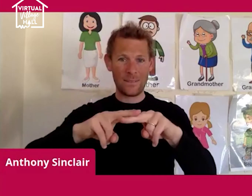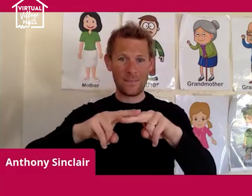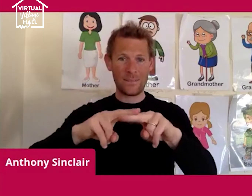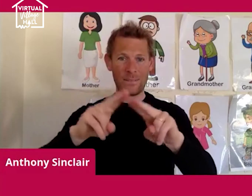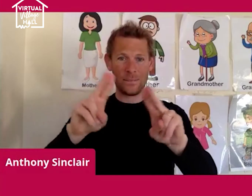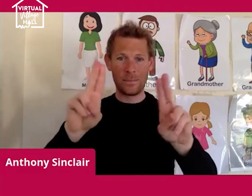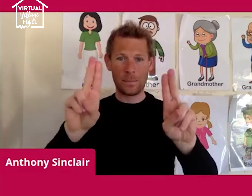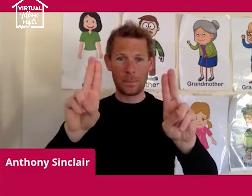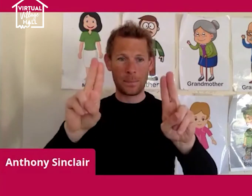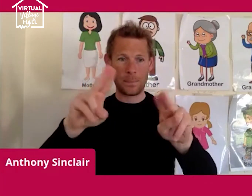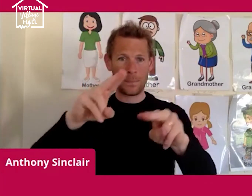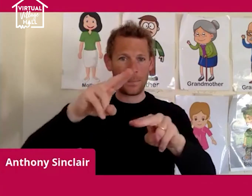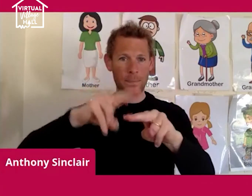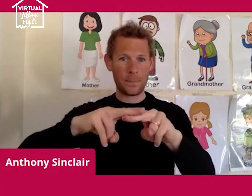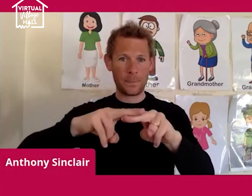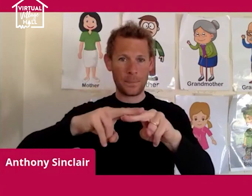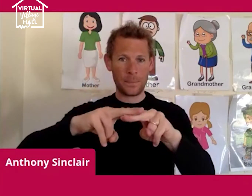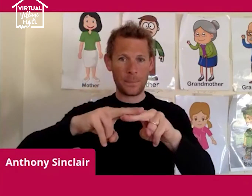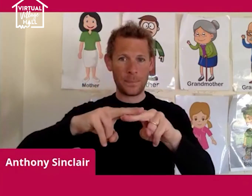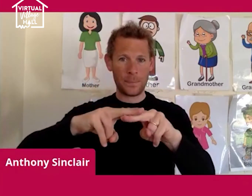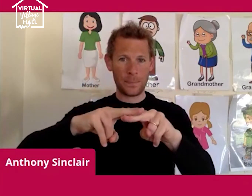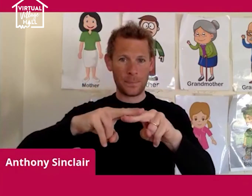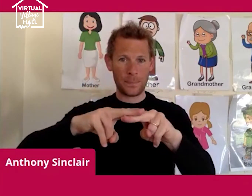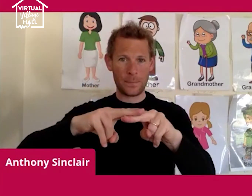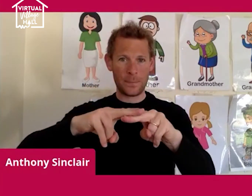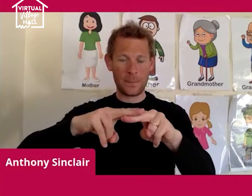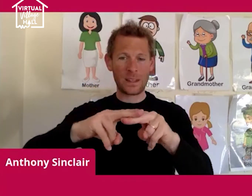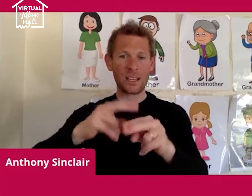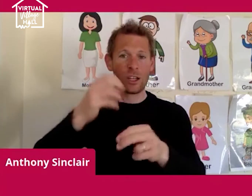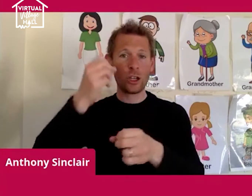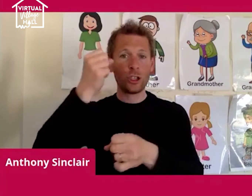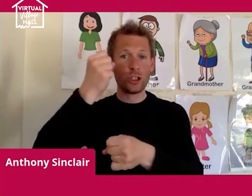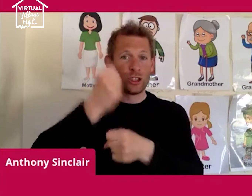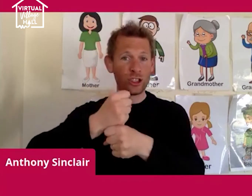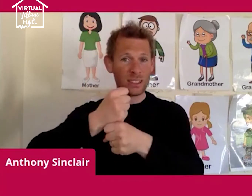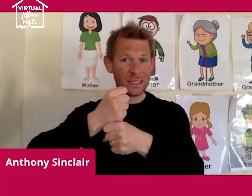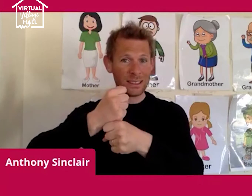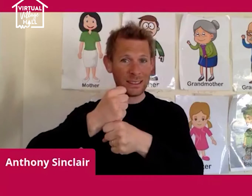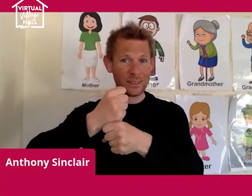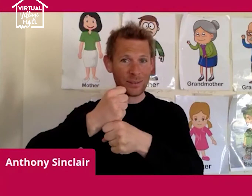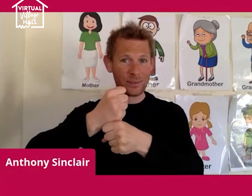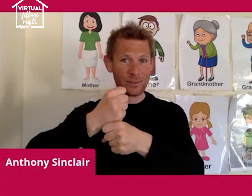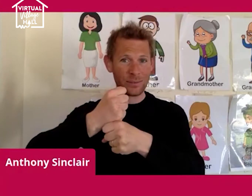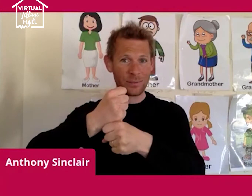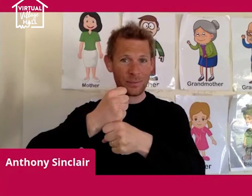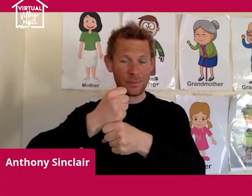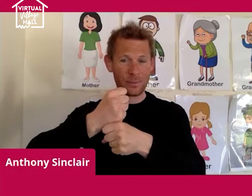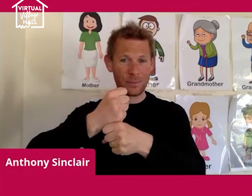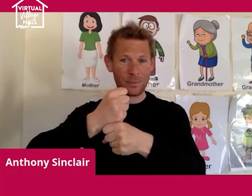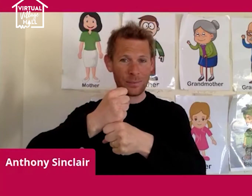F. So these are two fingers on each hand together. F, G,